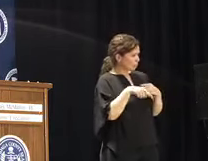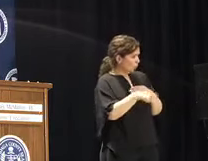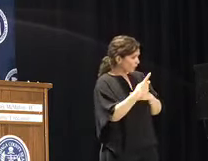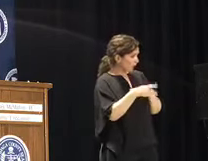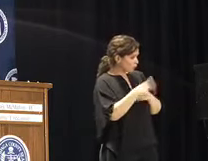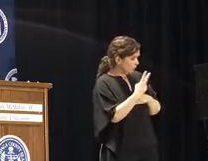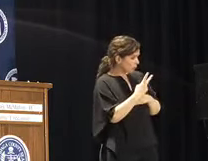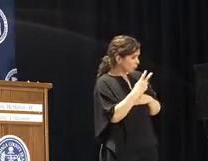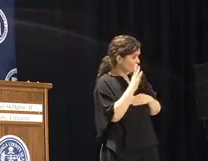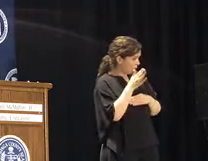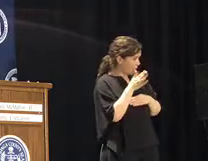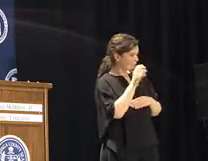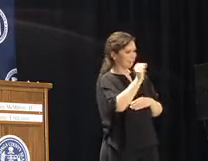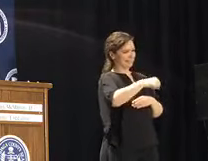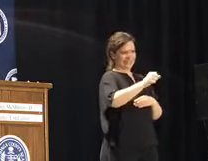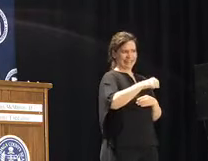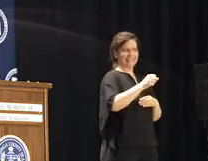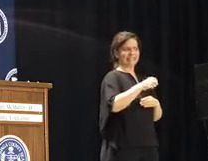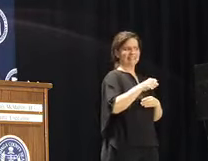time.